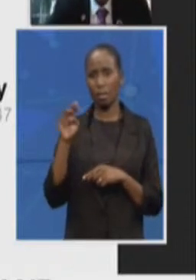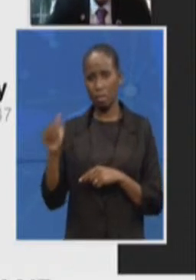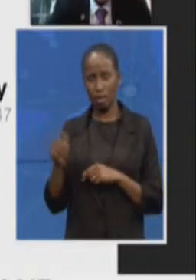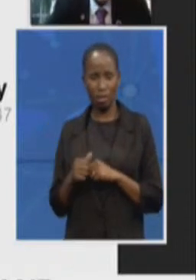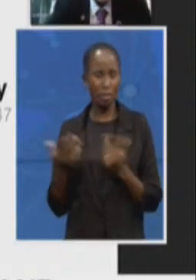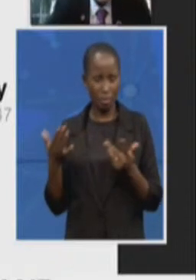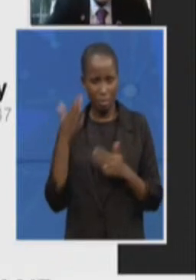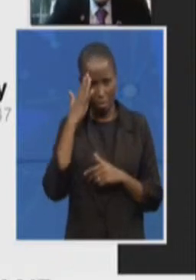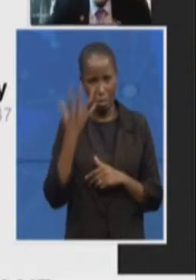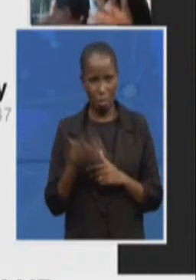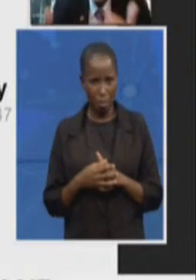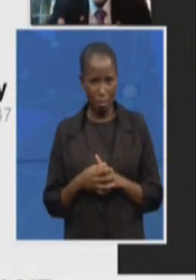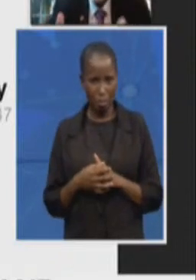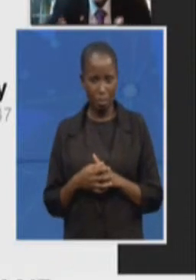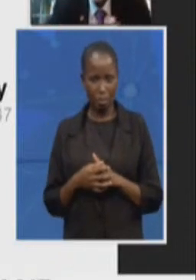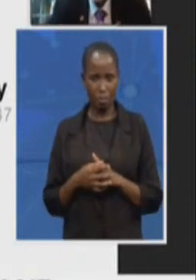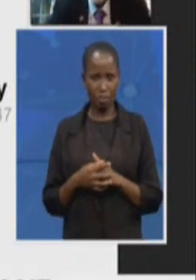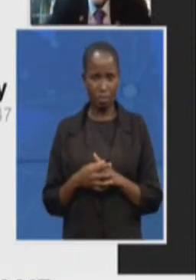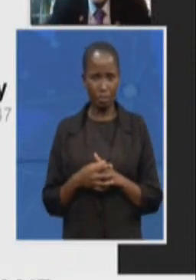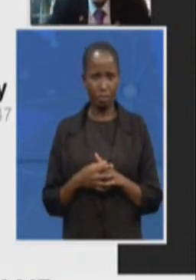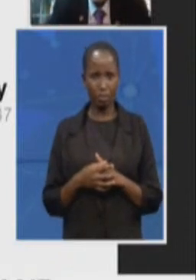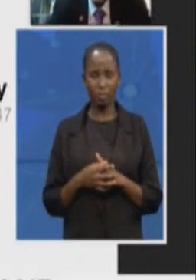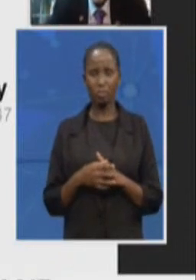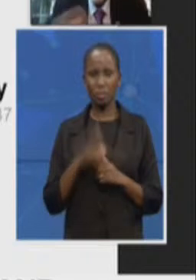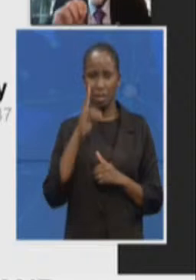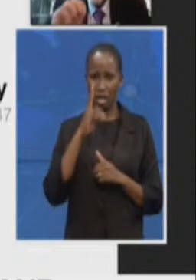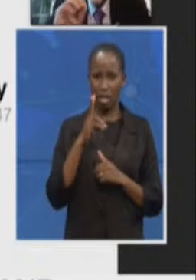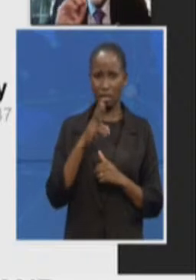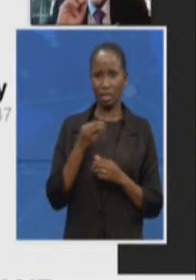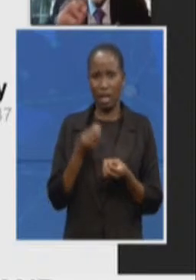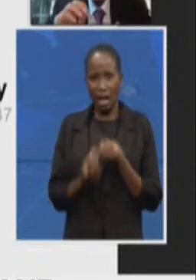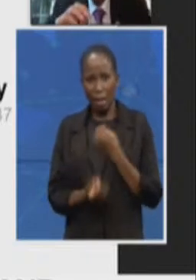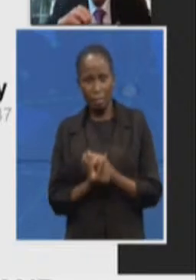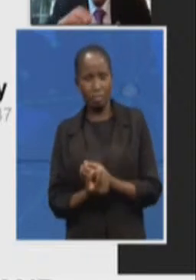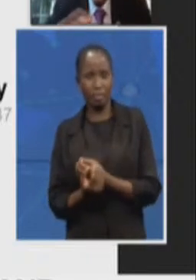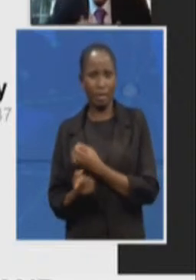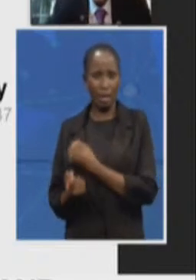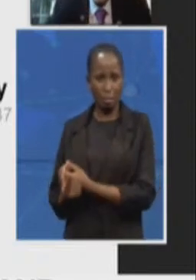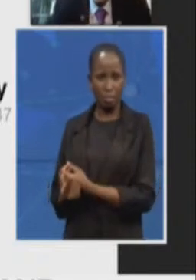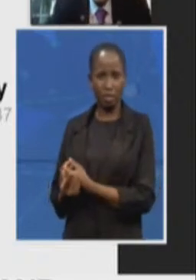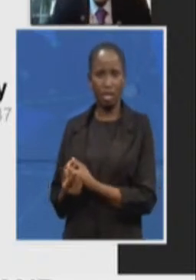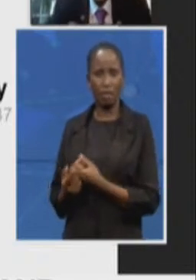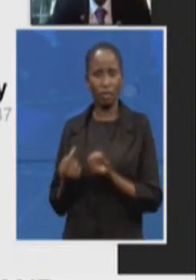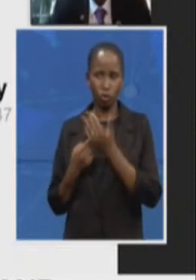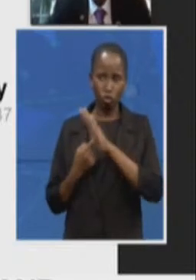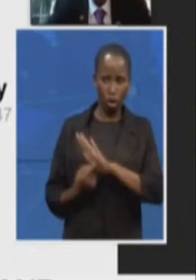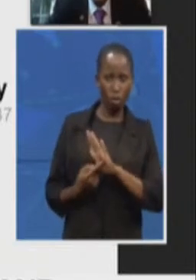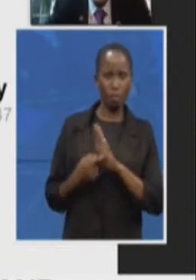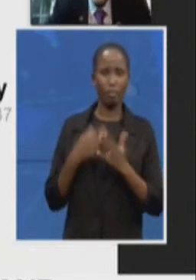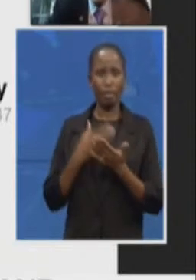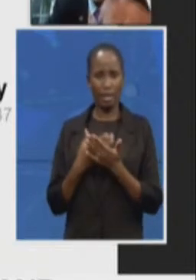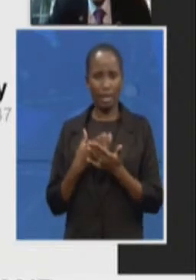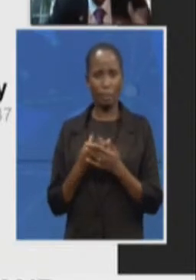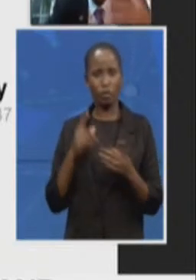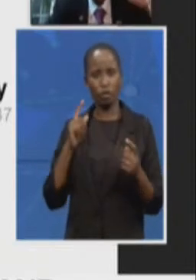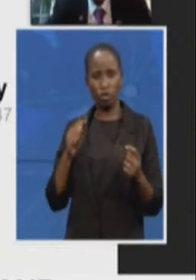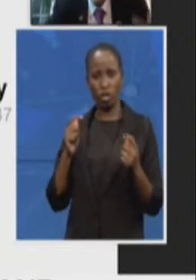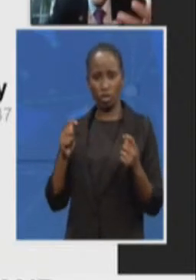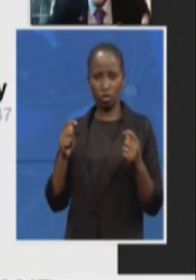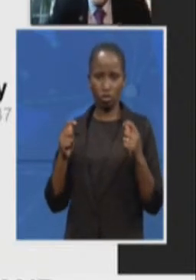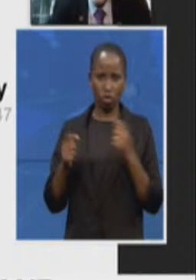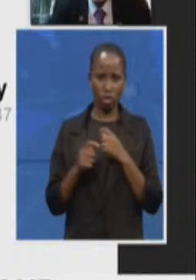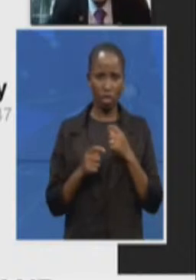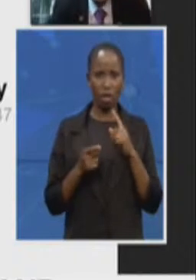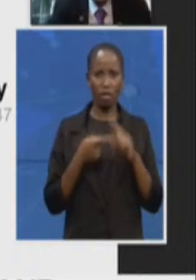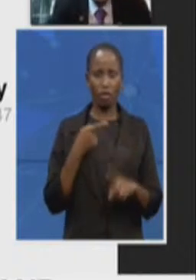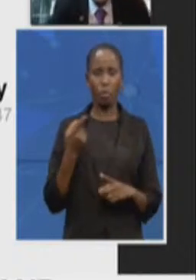that occur are responsible for changing the way one particular PCR test responds. And so it becomes a